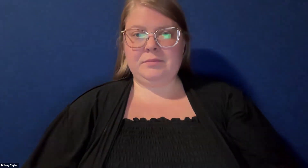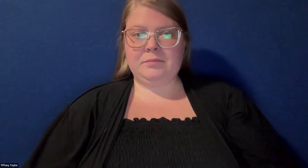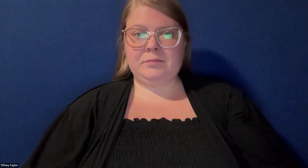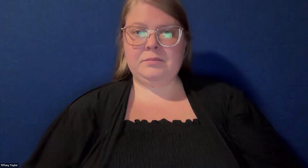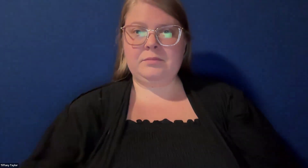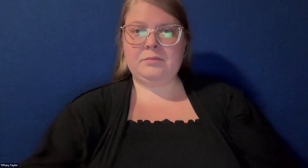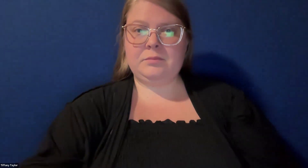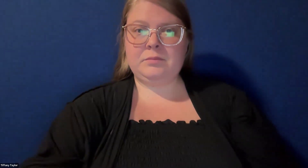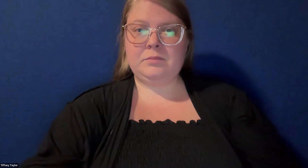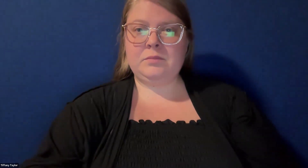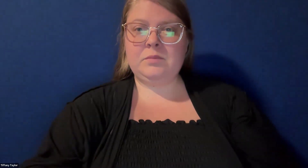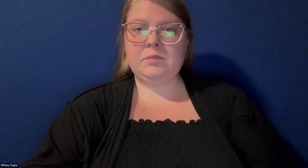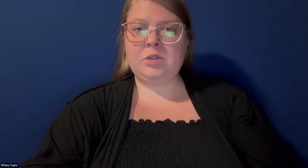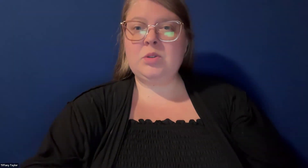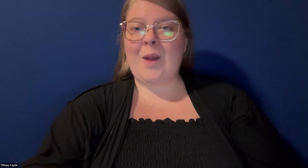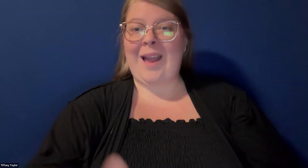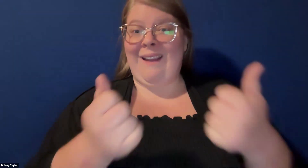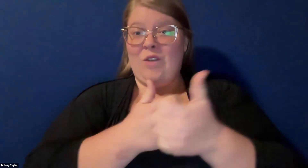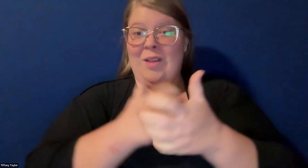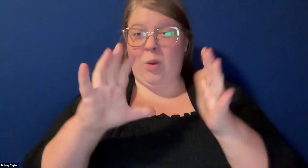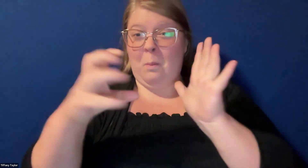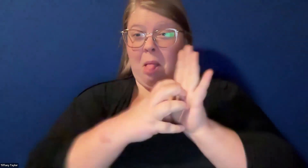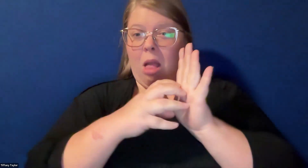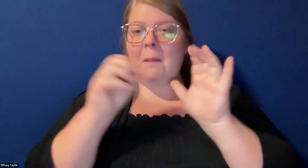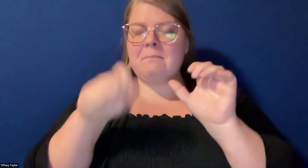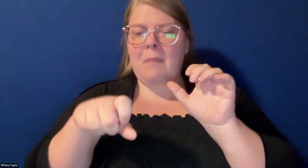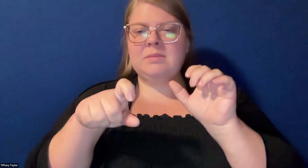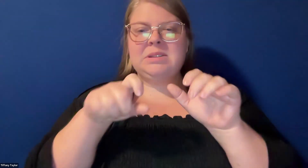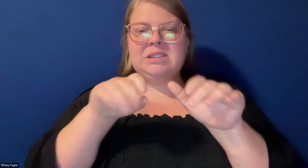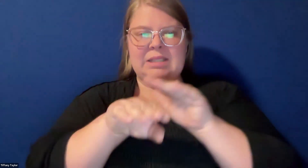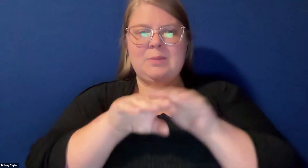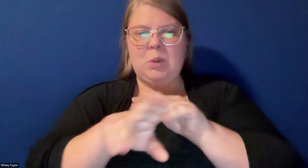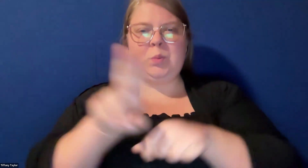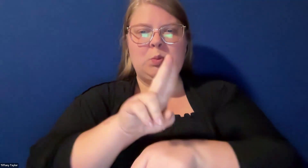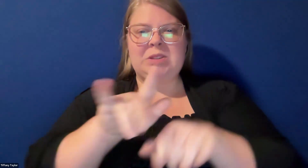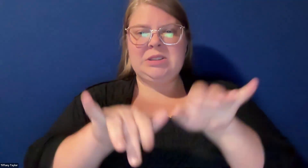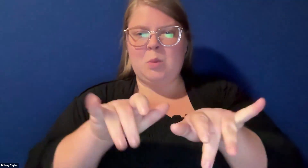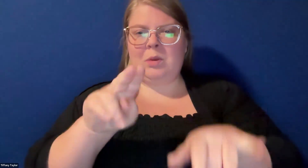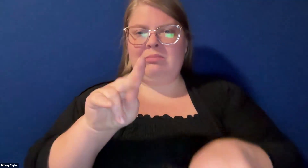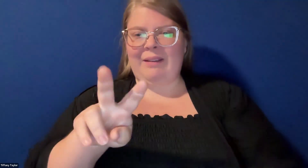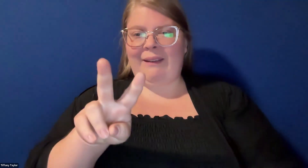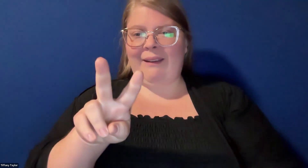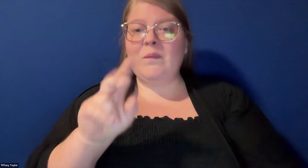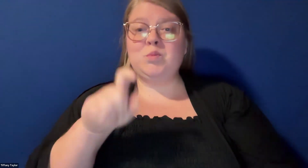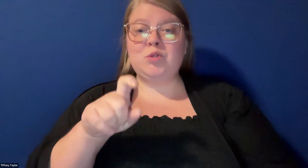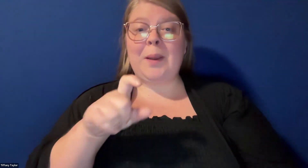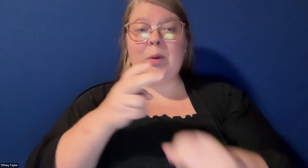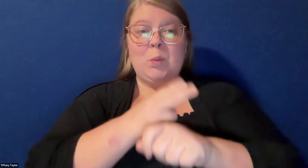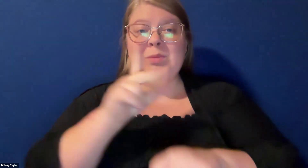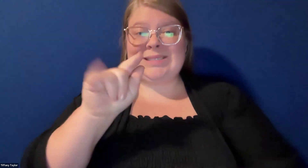accessible via the keyboard navigation. So user should be able to navigate through your blocks using the tab key or interact with the element using the